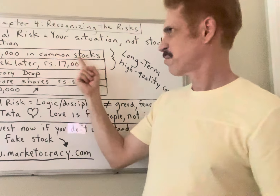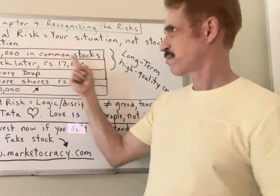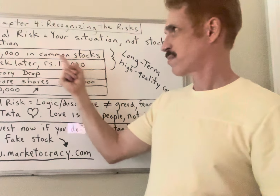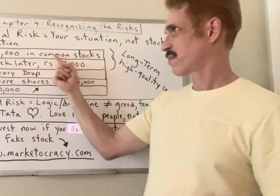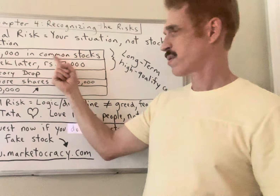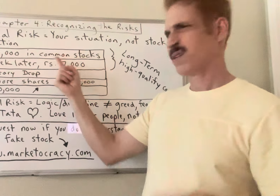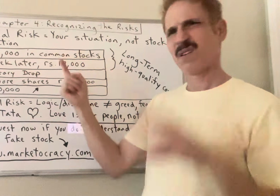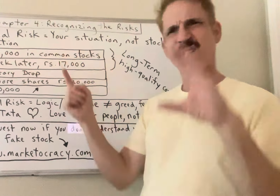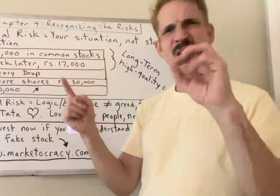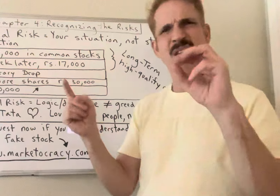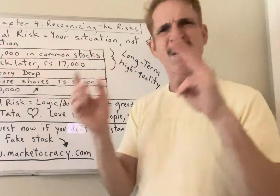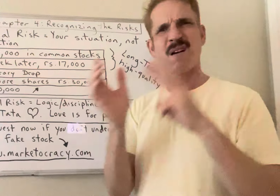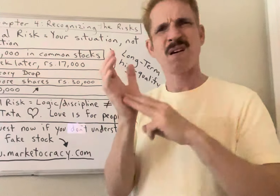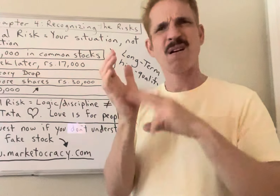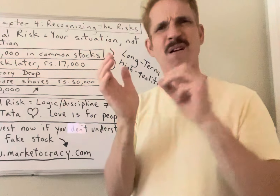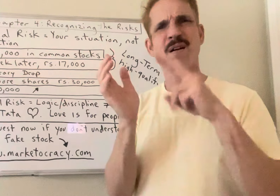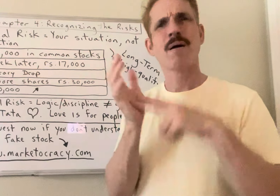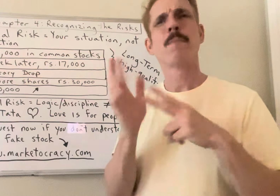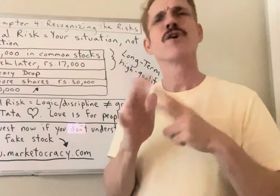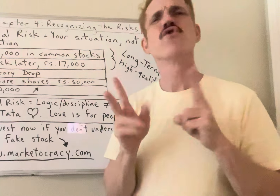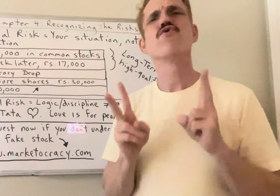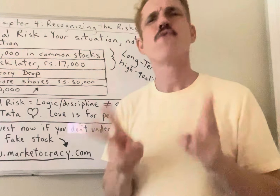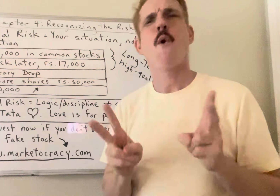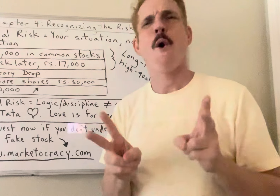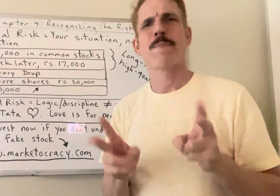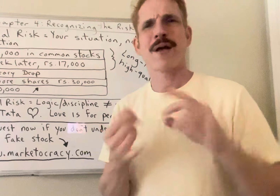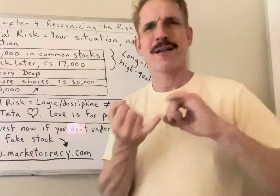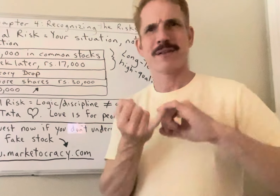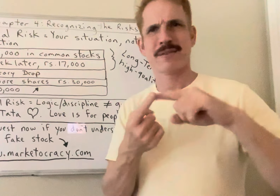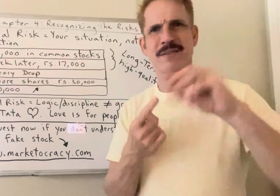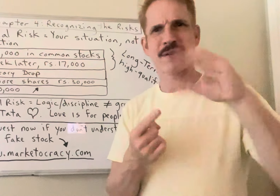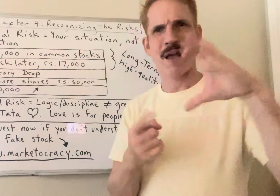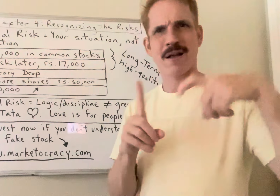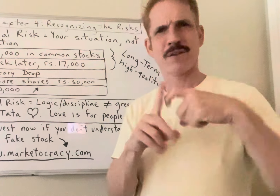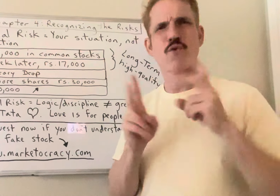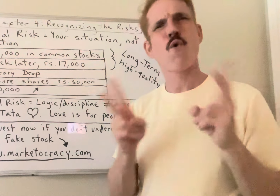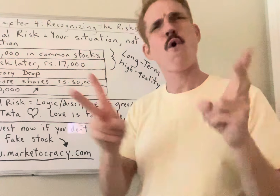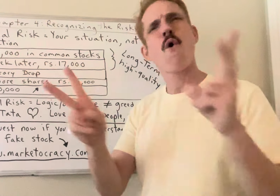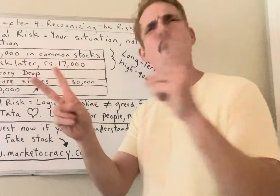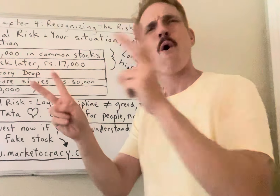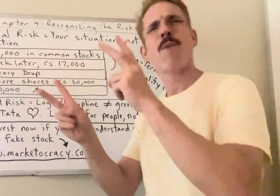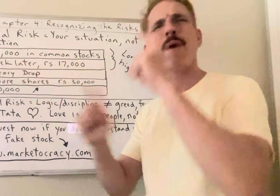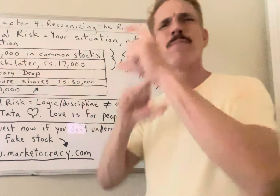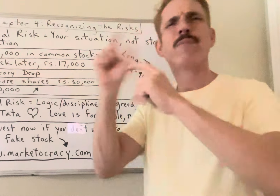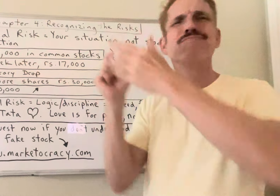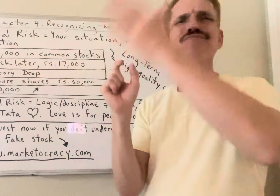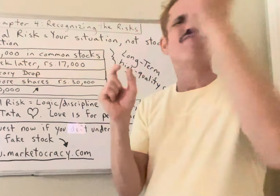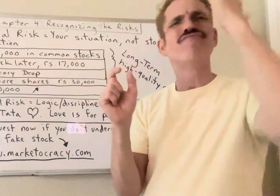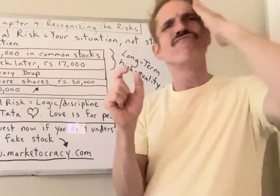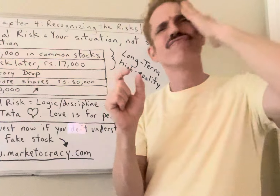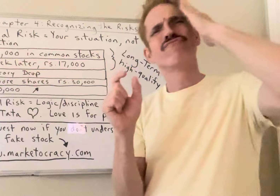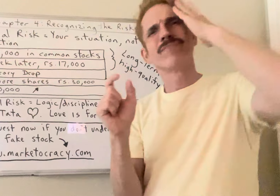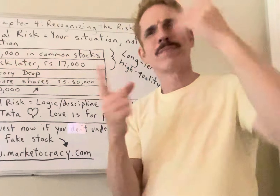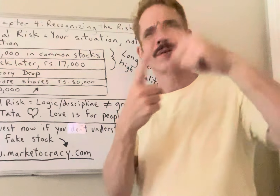things they said the other day, which here is doing, should be disturbing for everybody on the earth. They